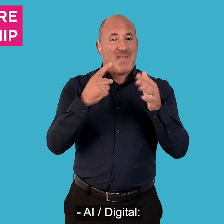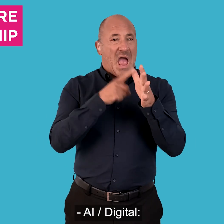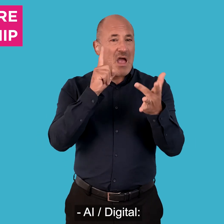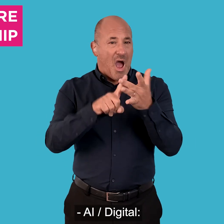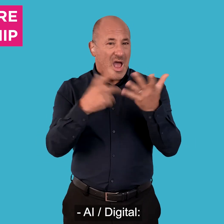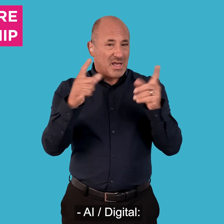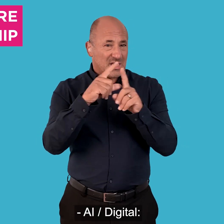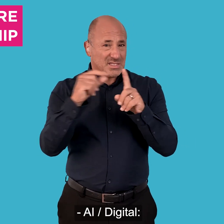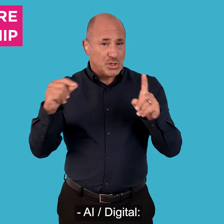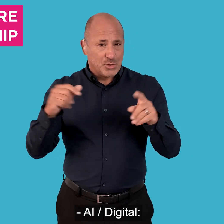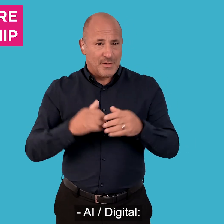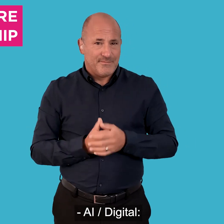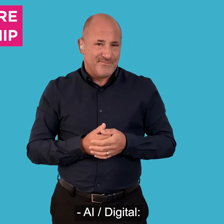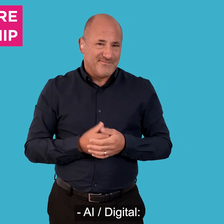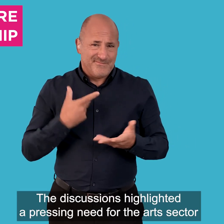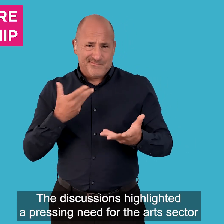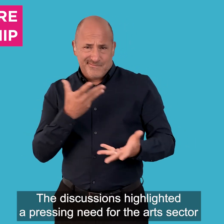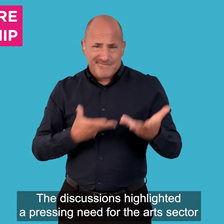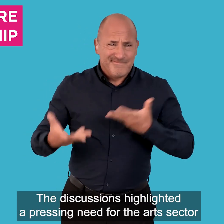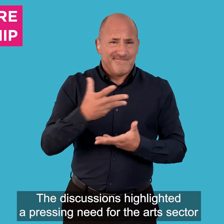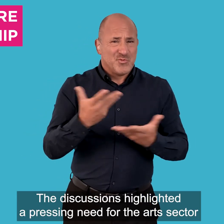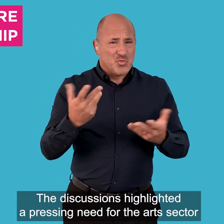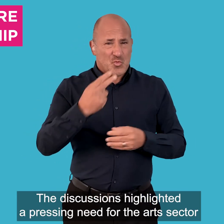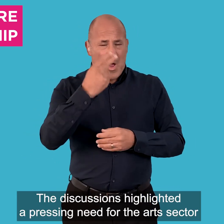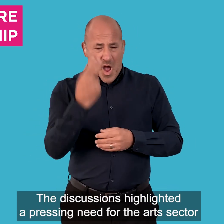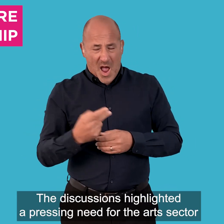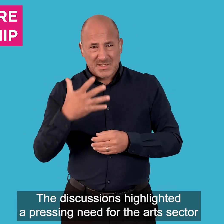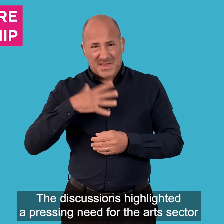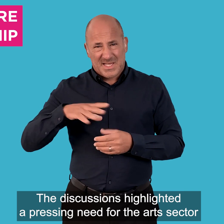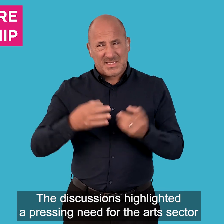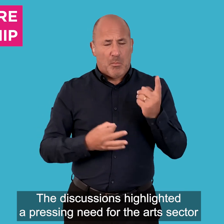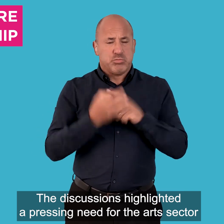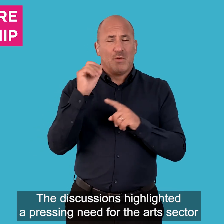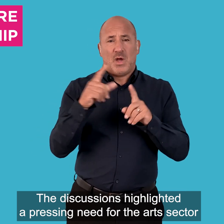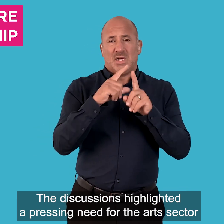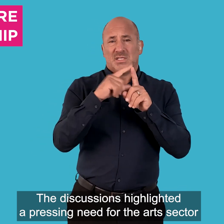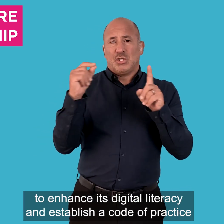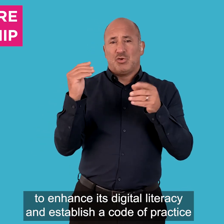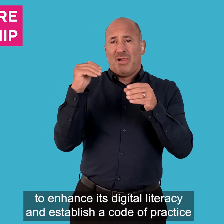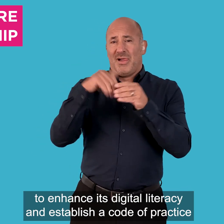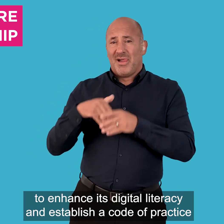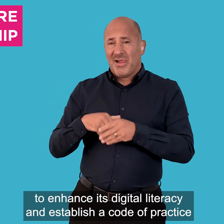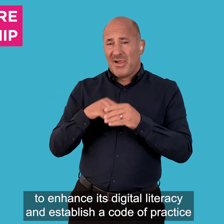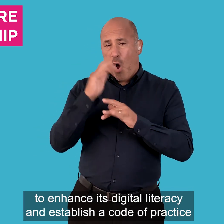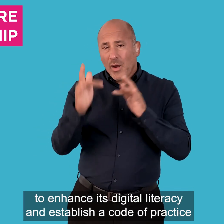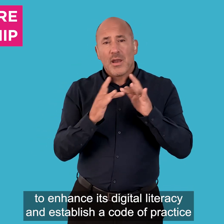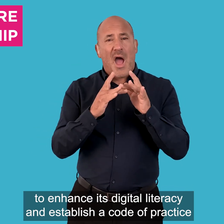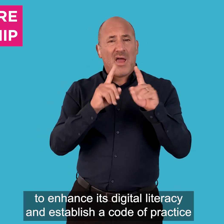AI/digital. The discussions highlighted a pressing need for the arts sector to enhance its